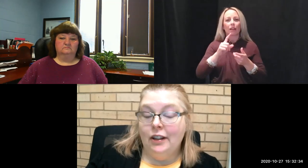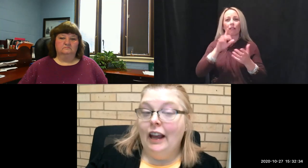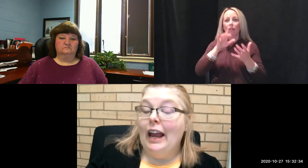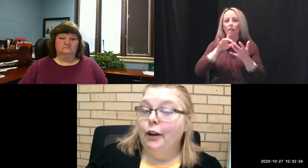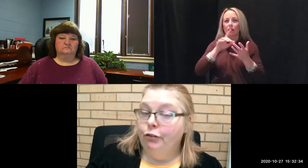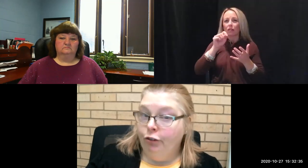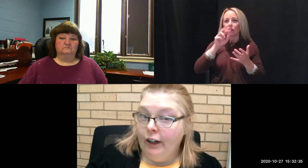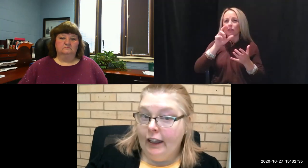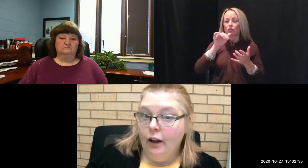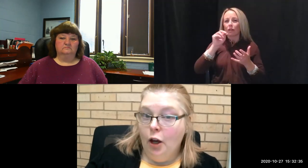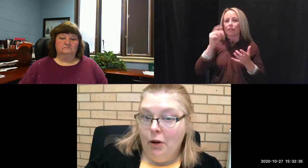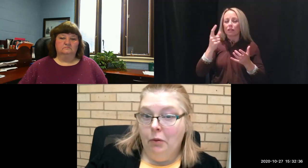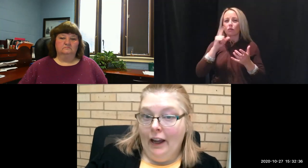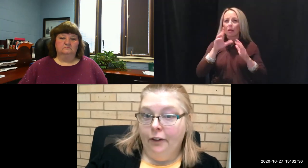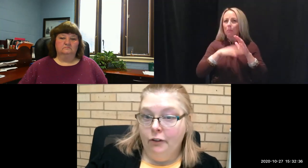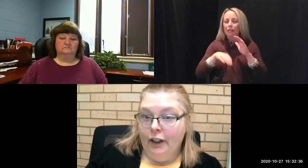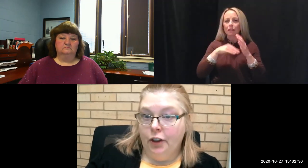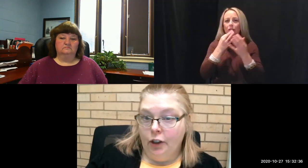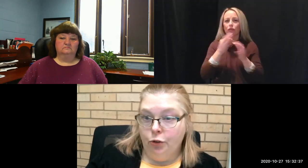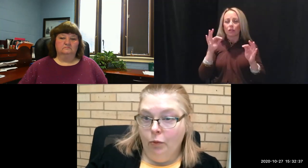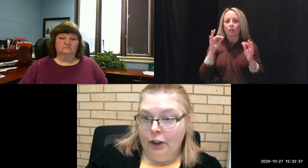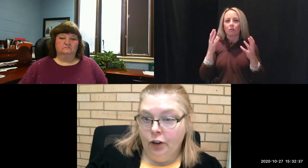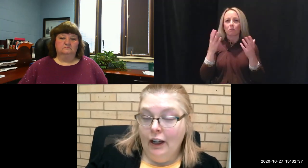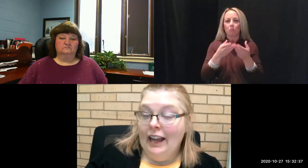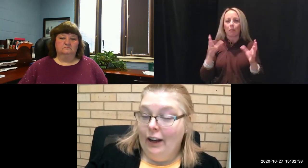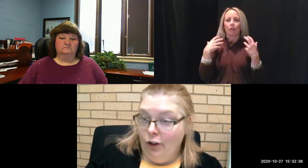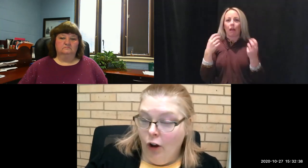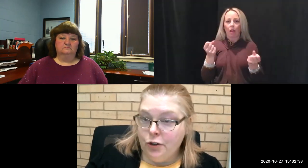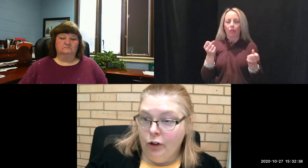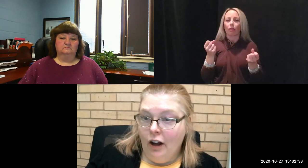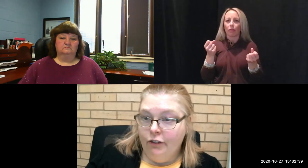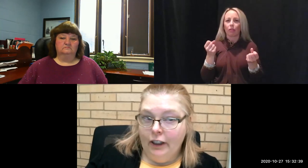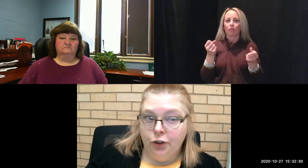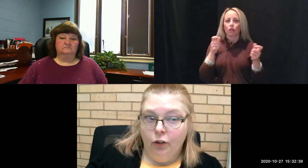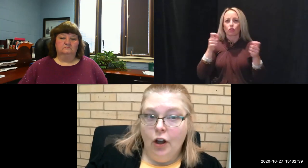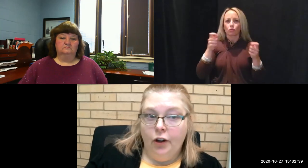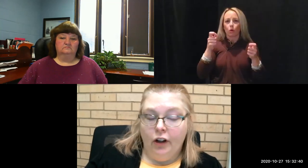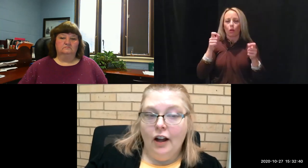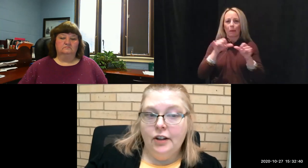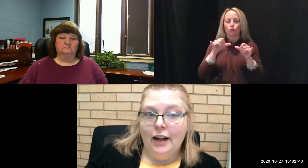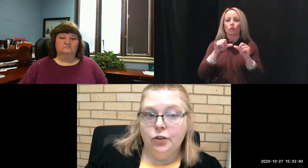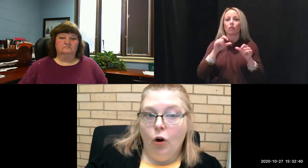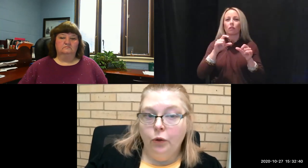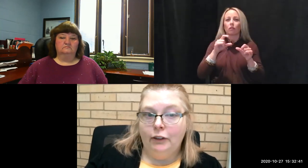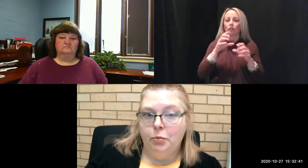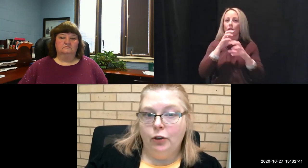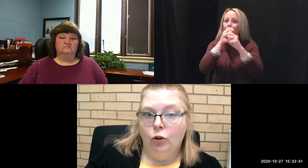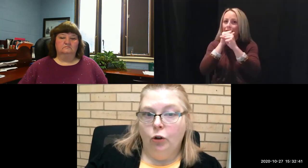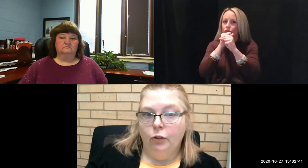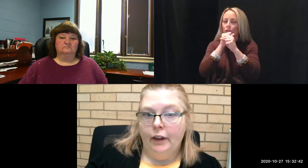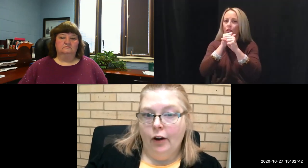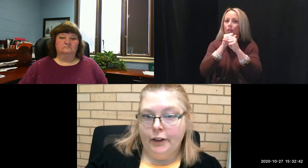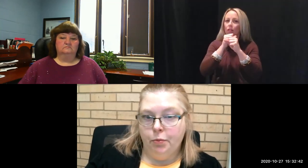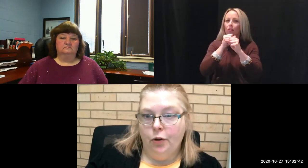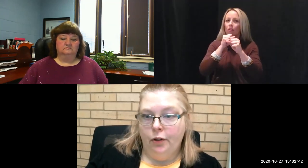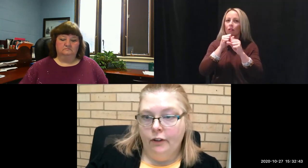a basic and free public health infection control measure. It is also confidential. Your contacts only will be